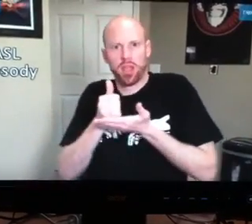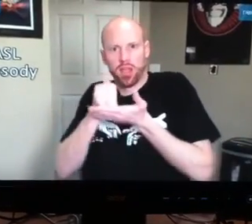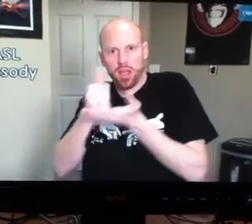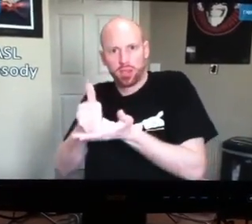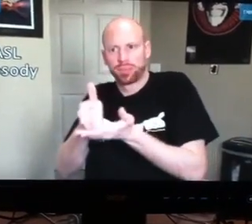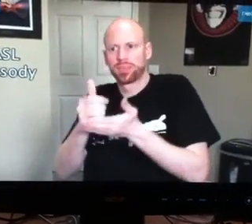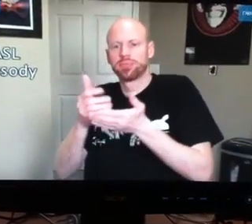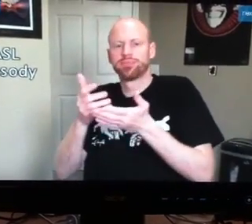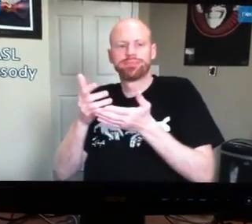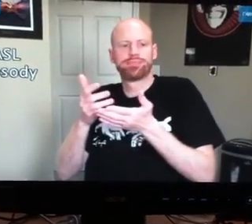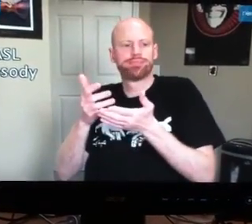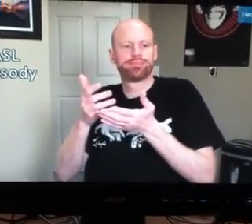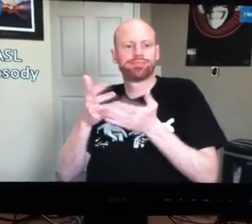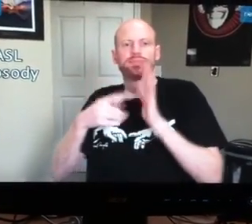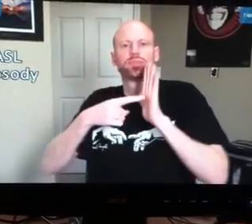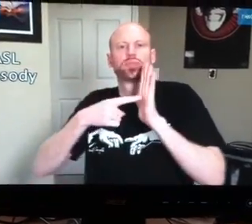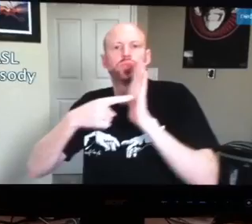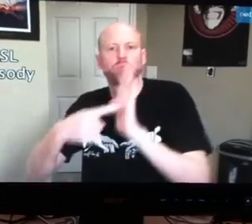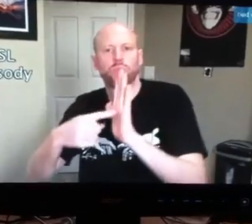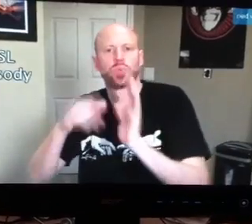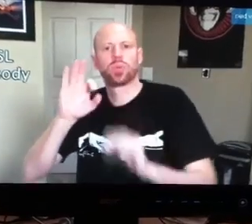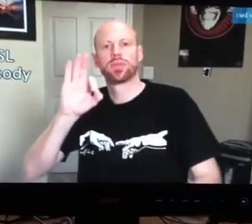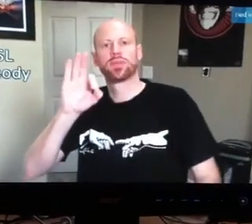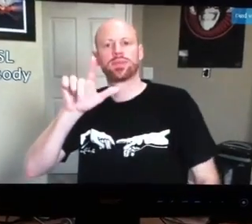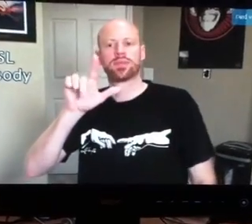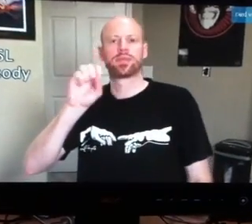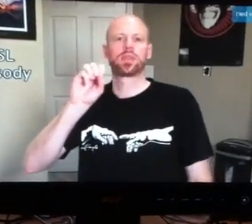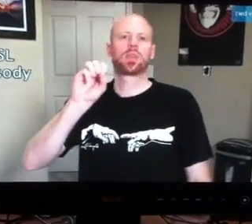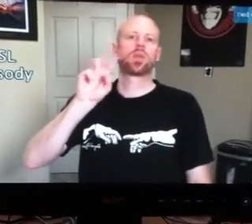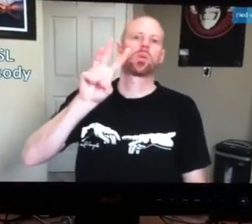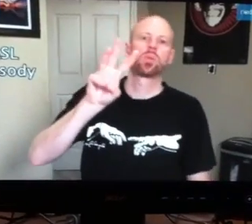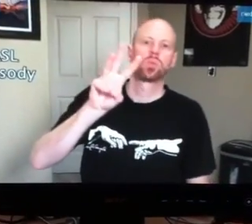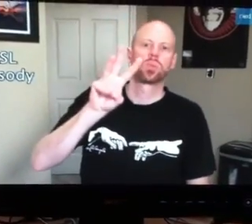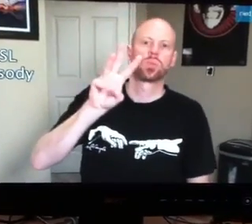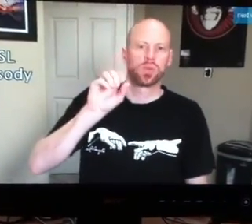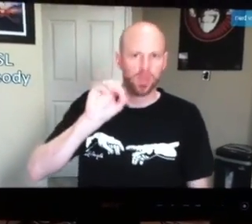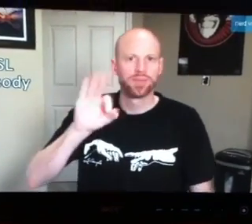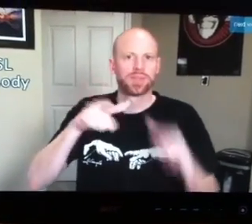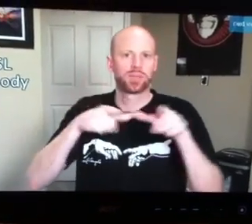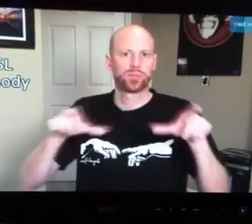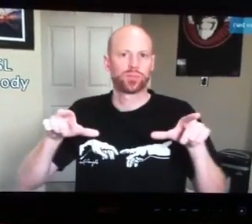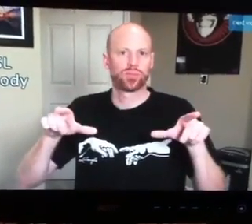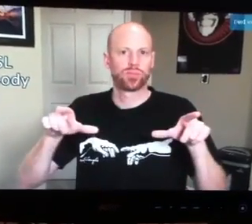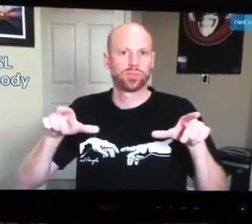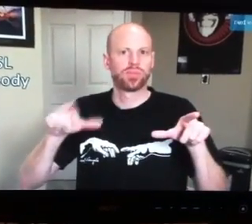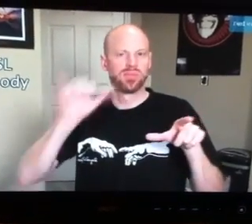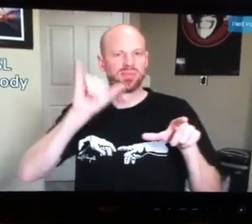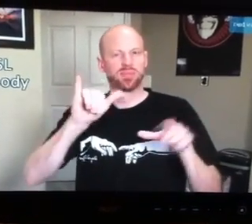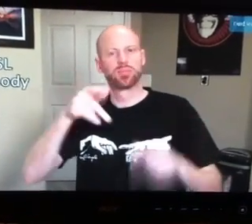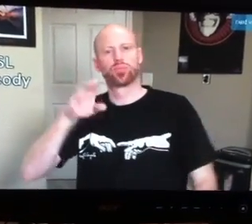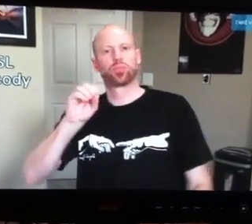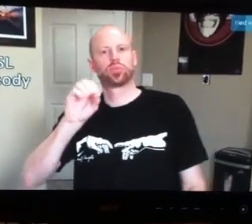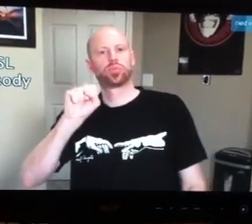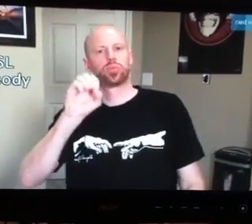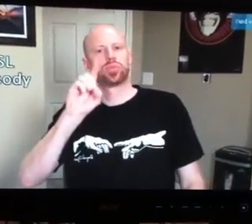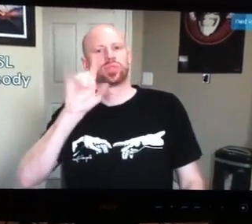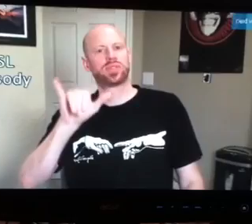body language. And all of that put together helps to show the flow of your language. And